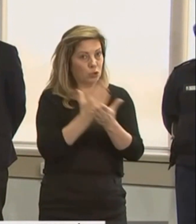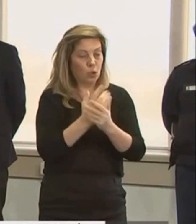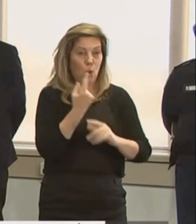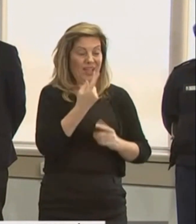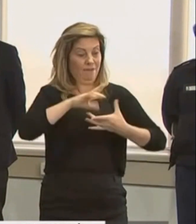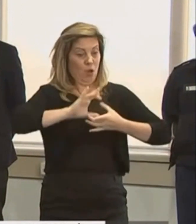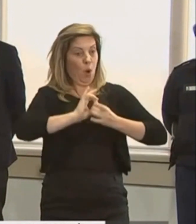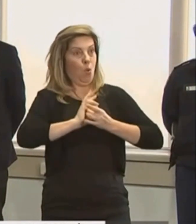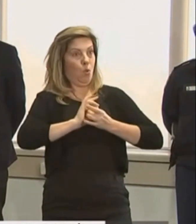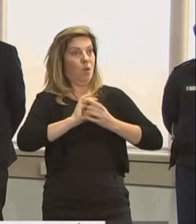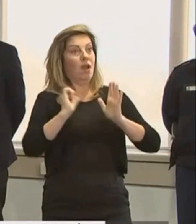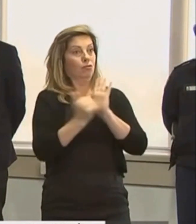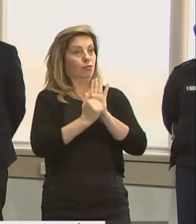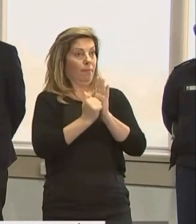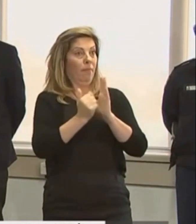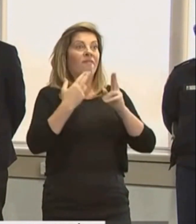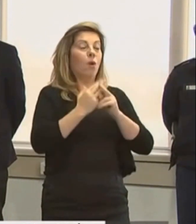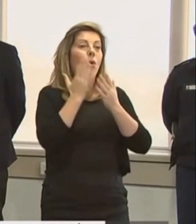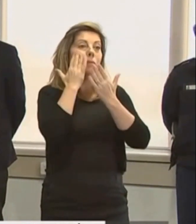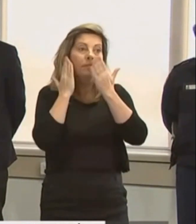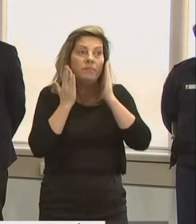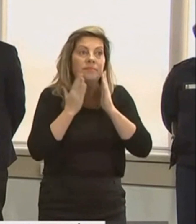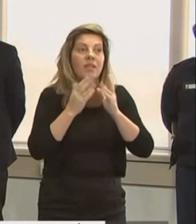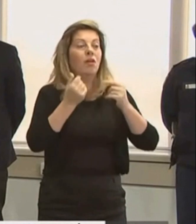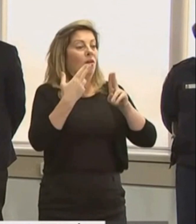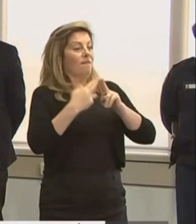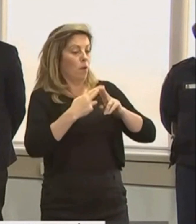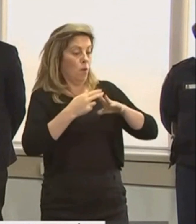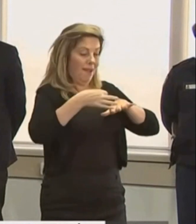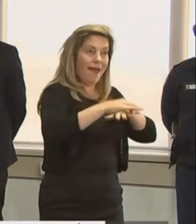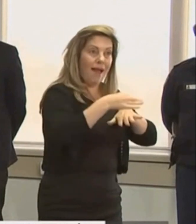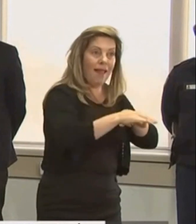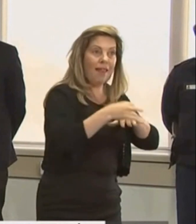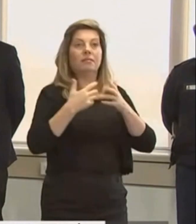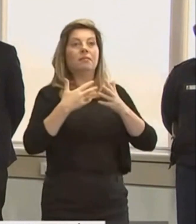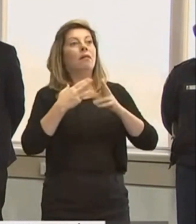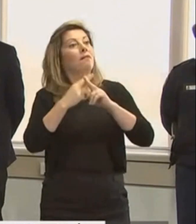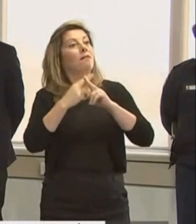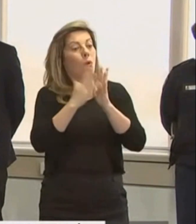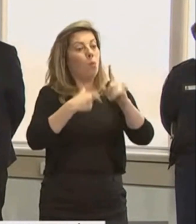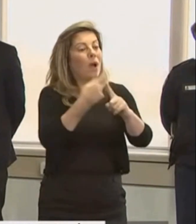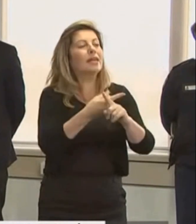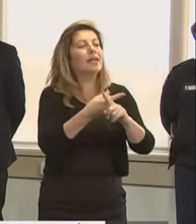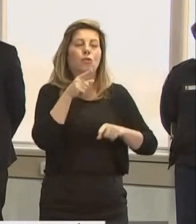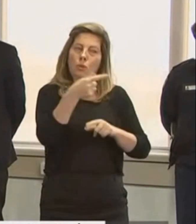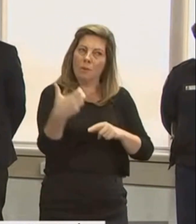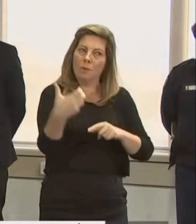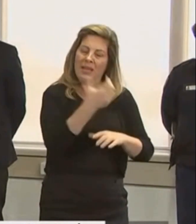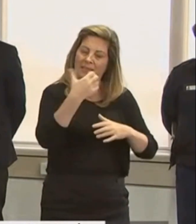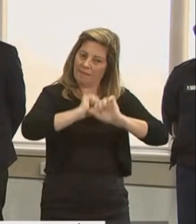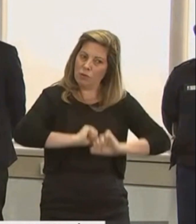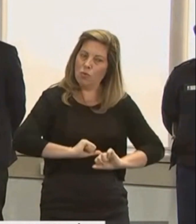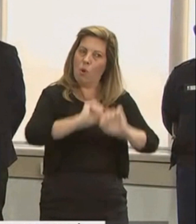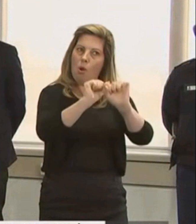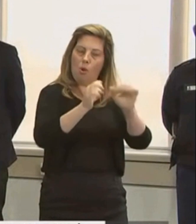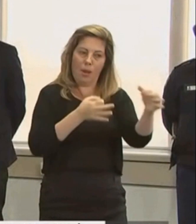and so on, that you must have, before you open on 1 June, you must have a COVID-safe plan. Look at what is actually